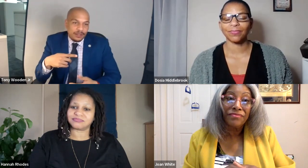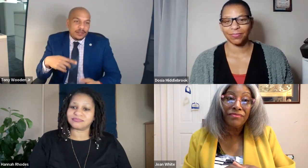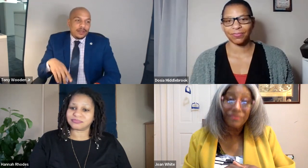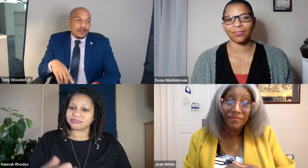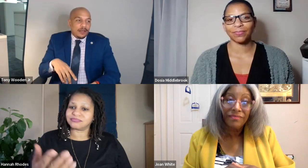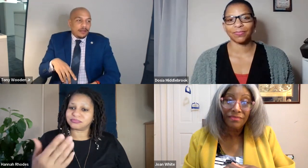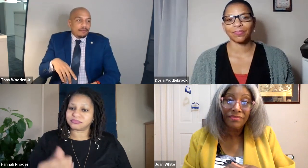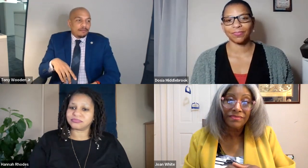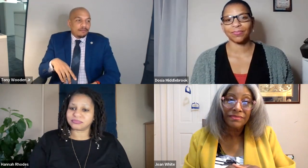both hearing.